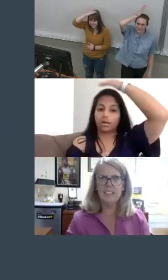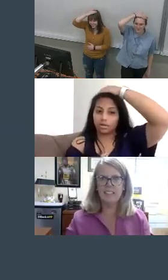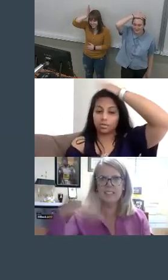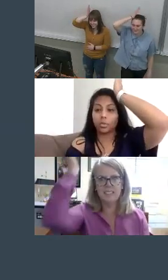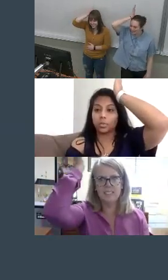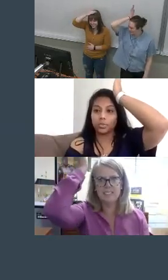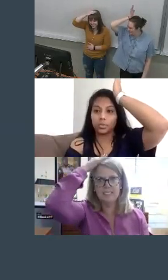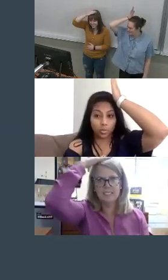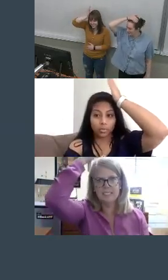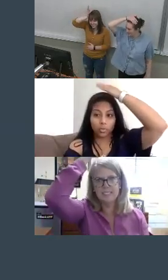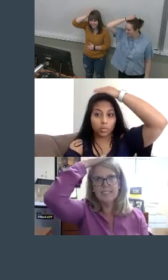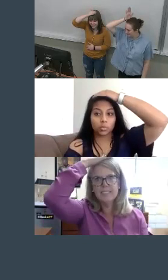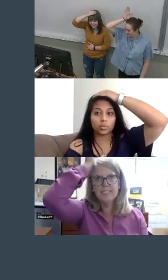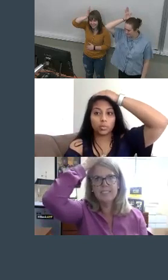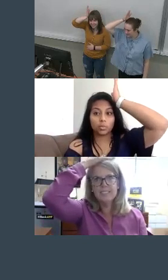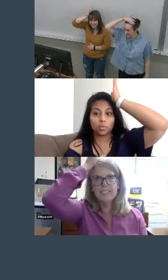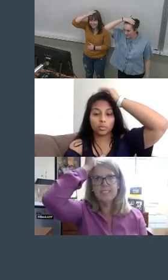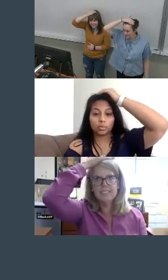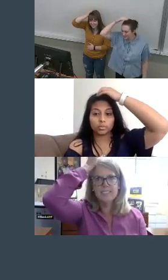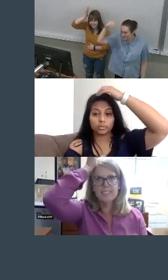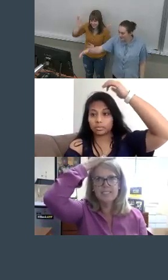Donald Trump.